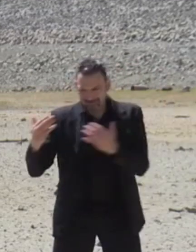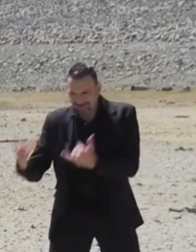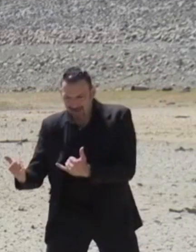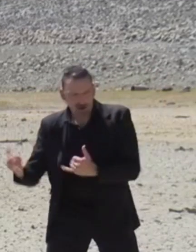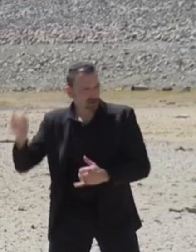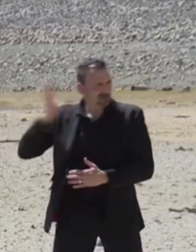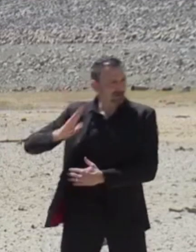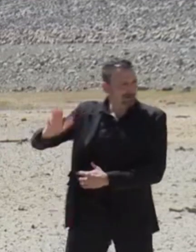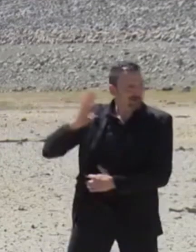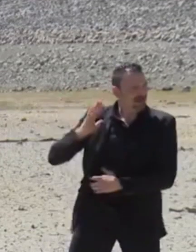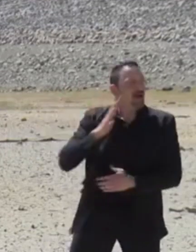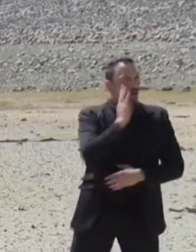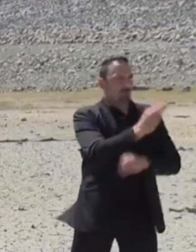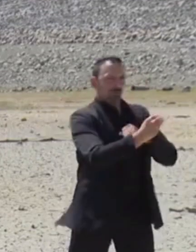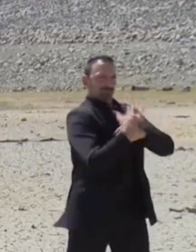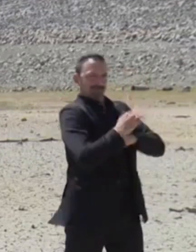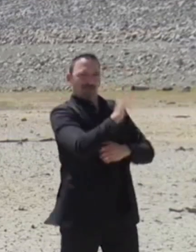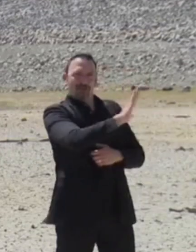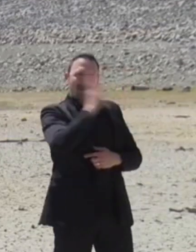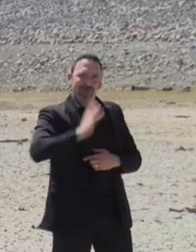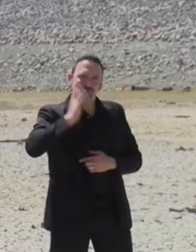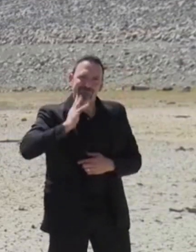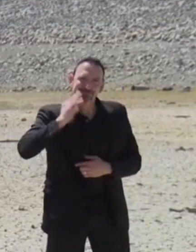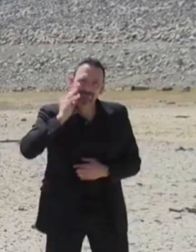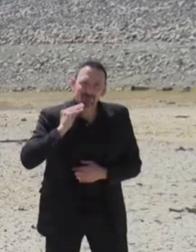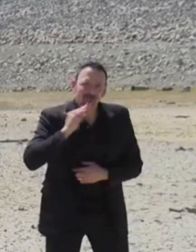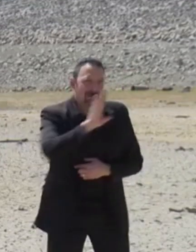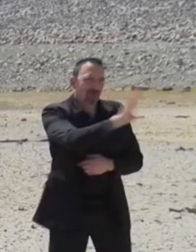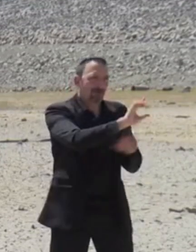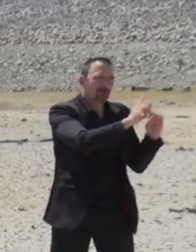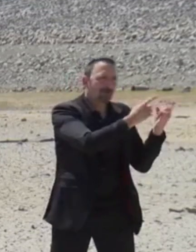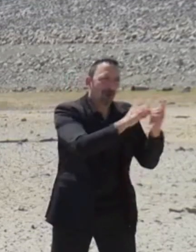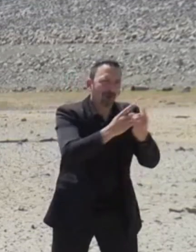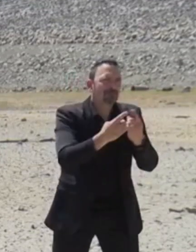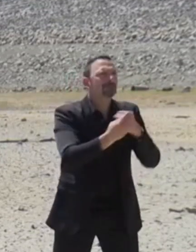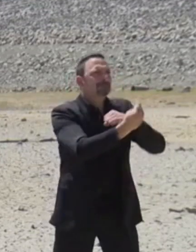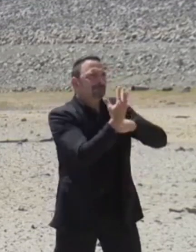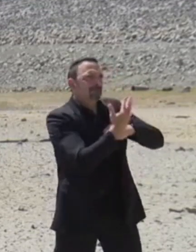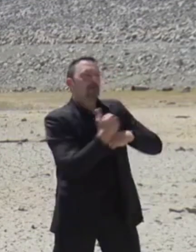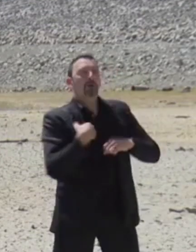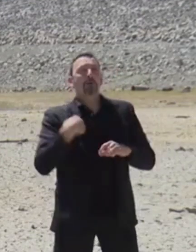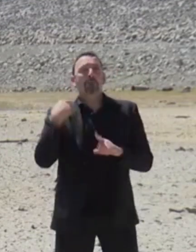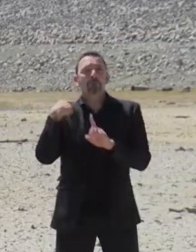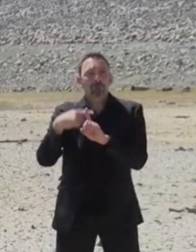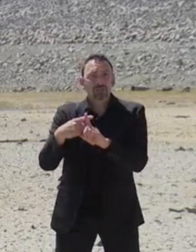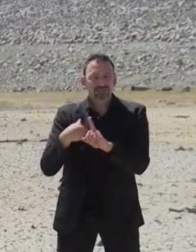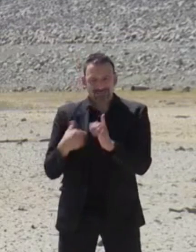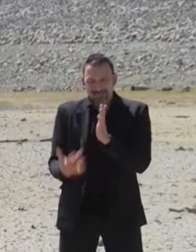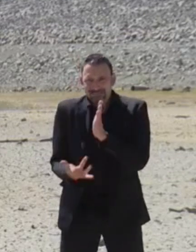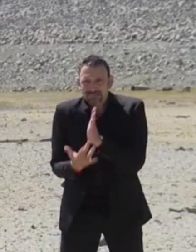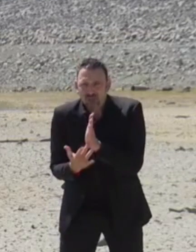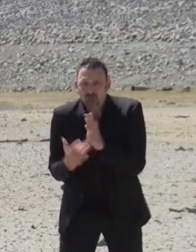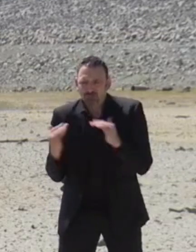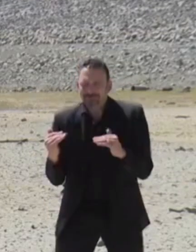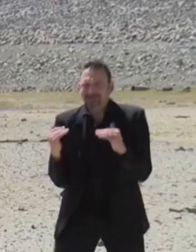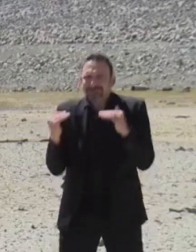this drought in their formal roles in various departments. We'll be advancing an executive order today around